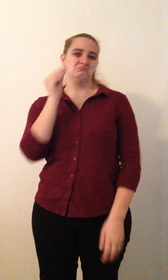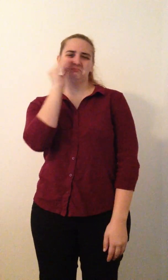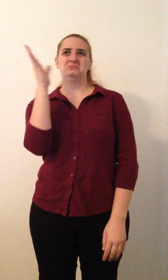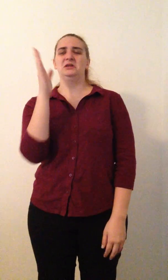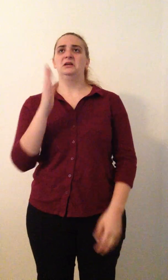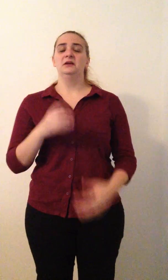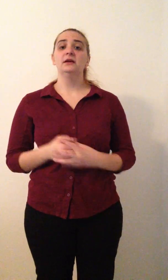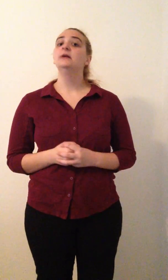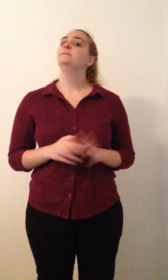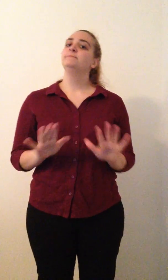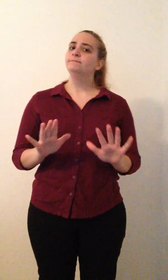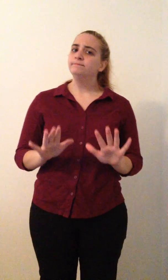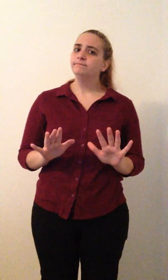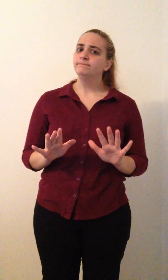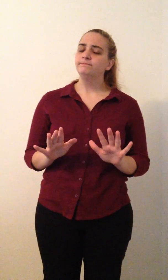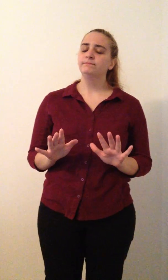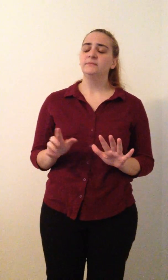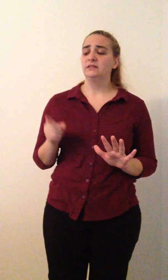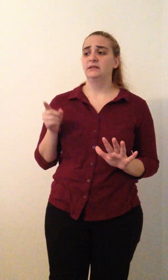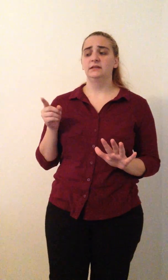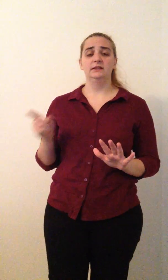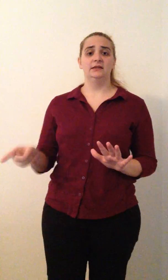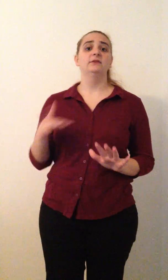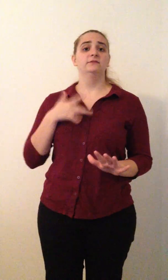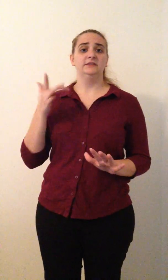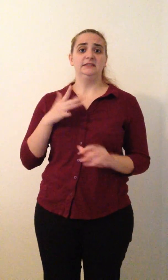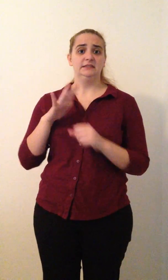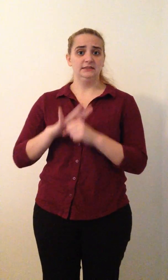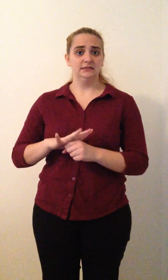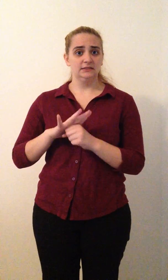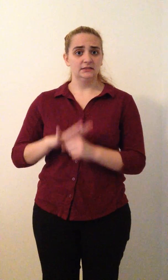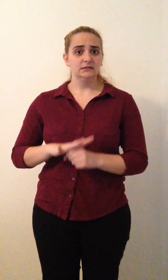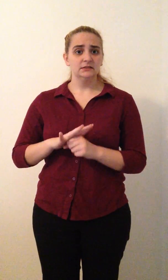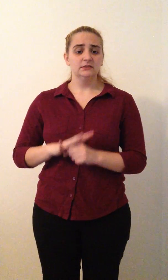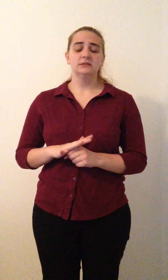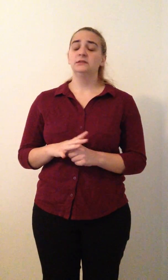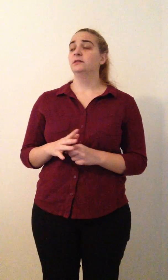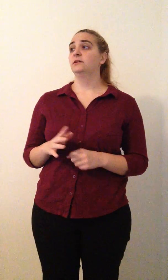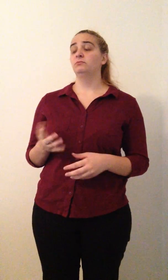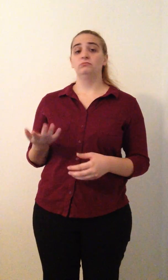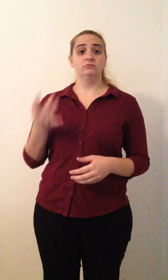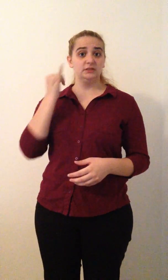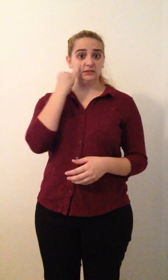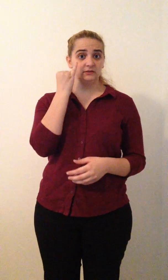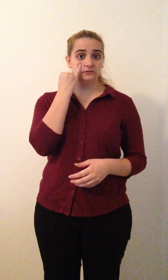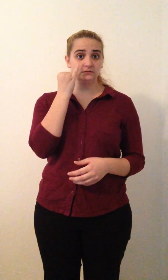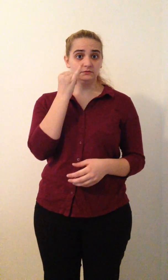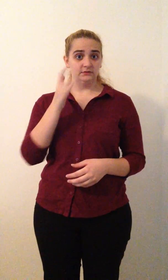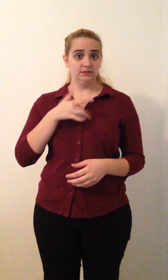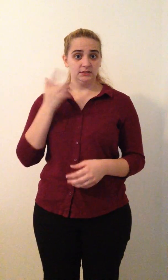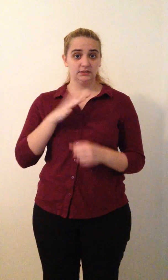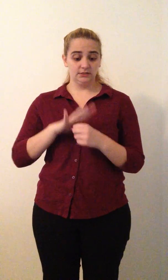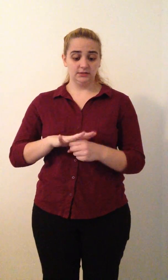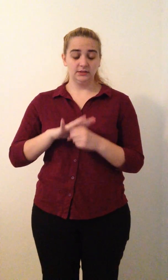anxiety. Anxiety precludes joy and fun and even sexuality. So when somebody